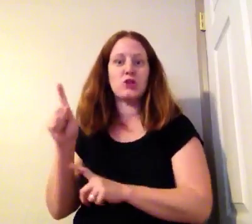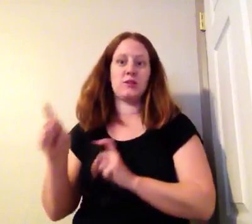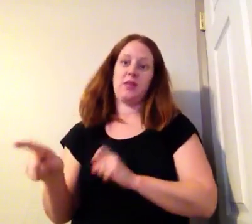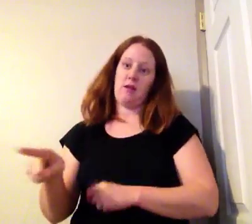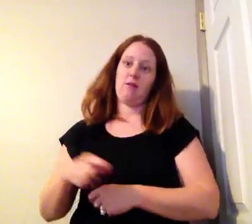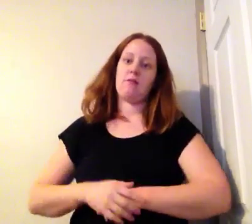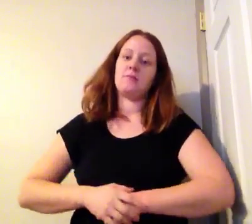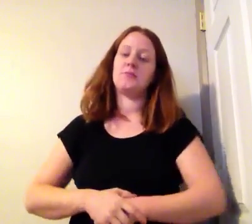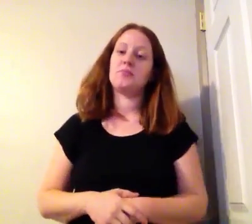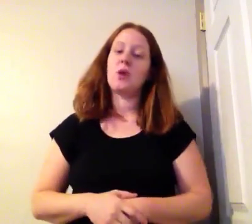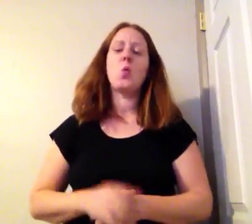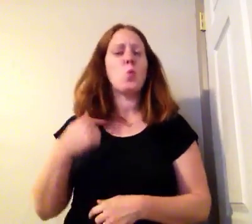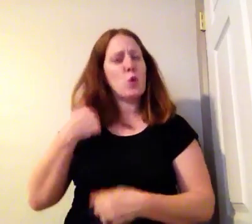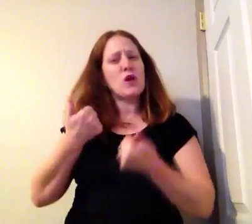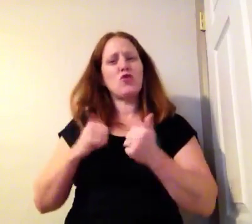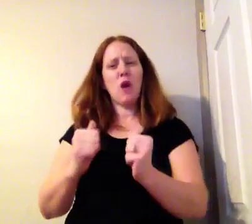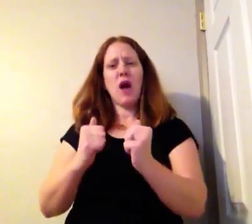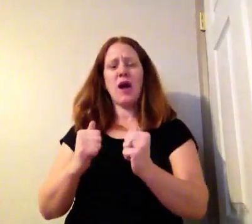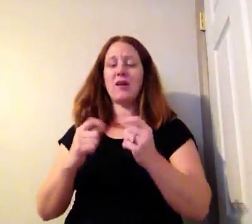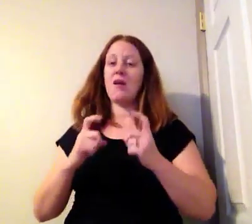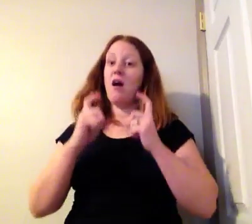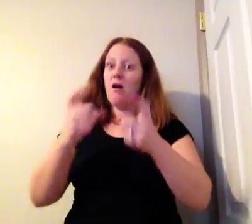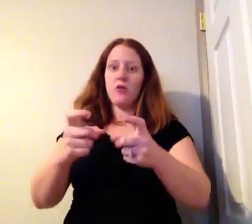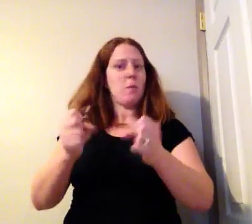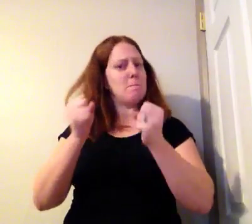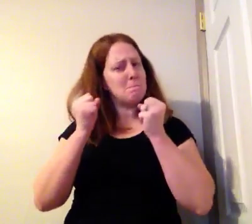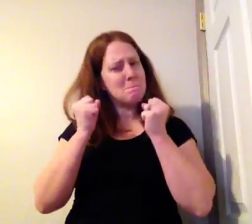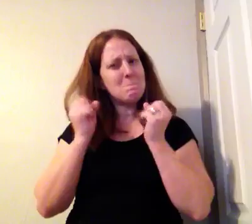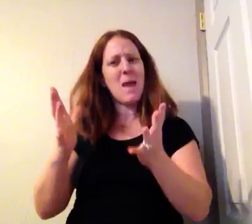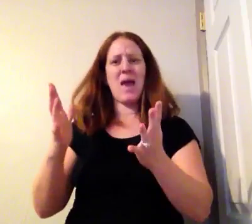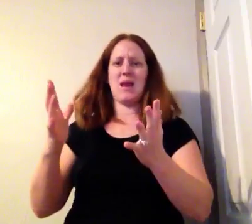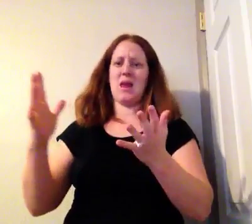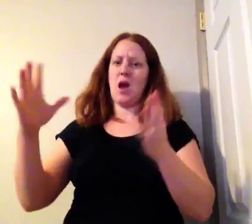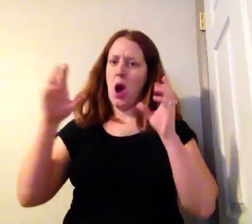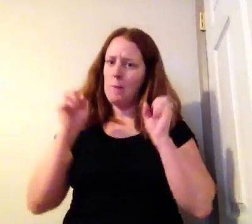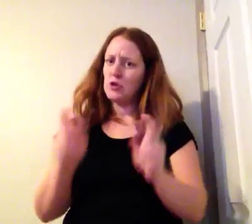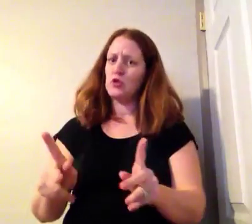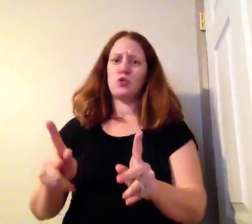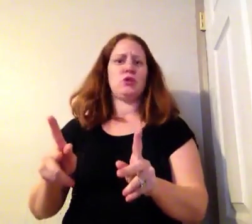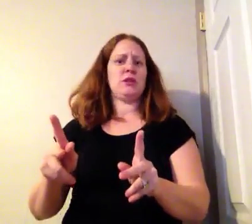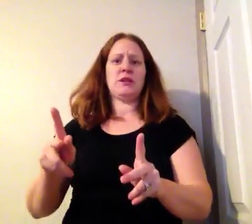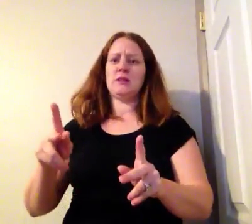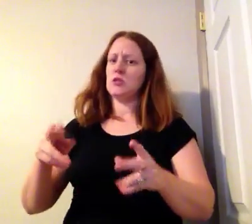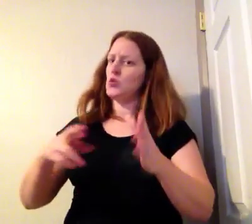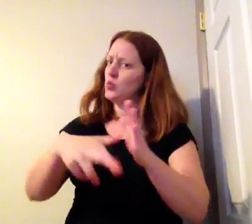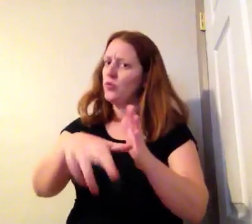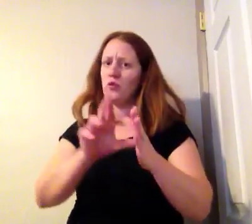you as many possibilities to review and to help you with the subject